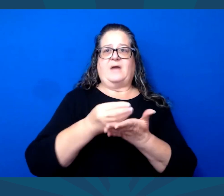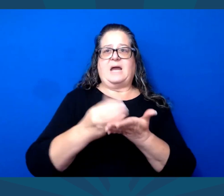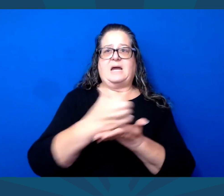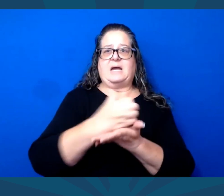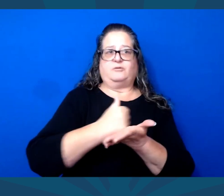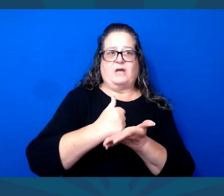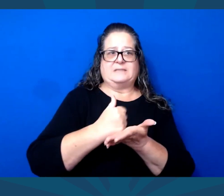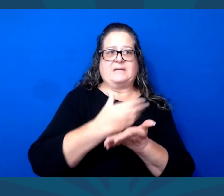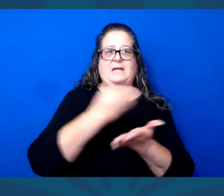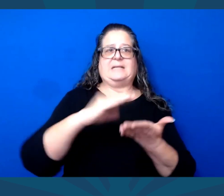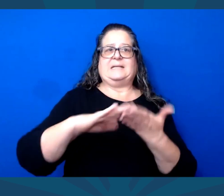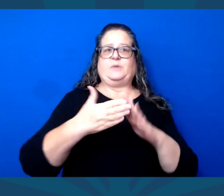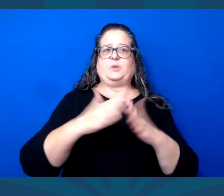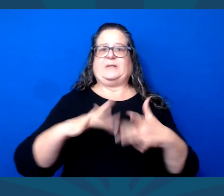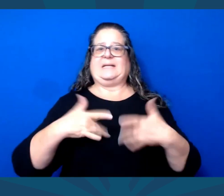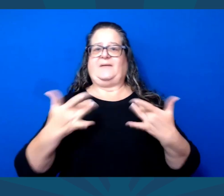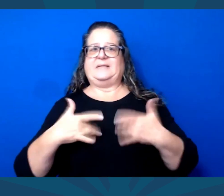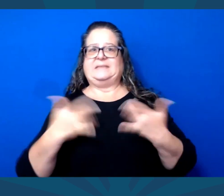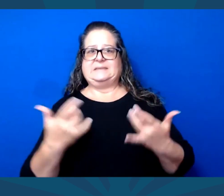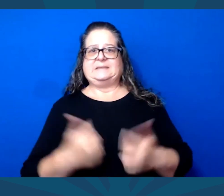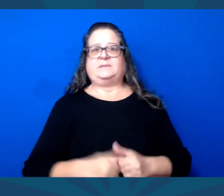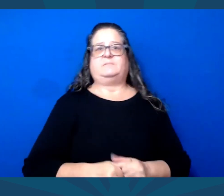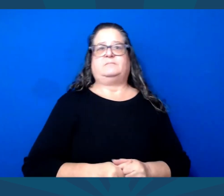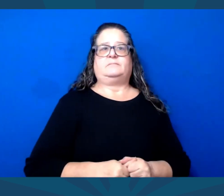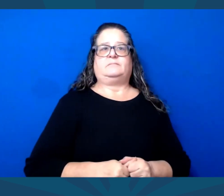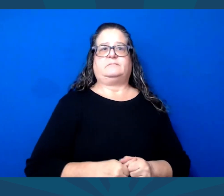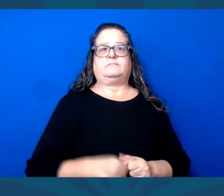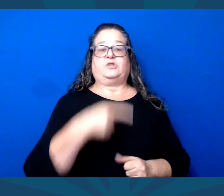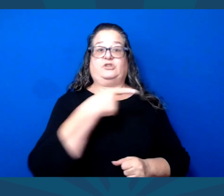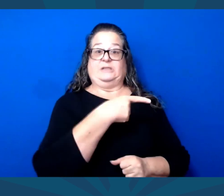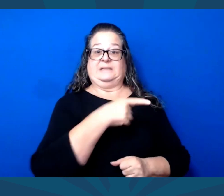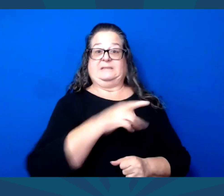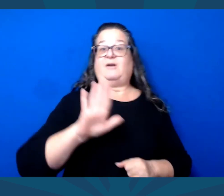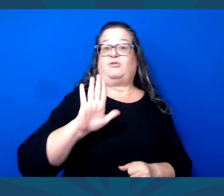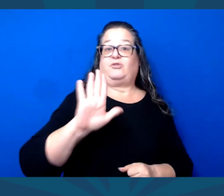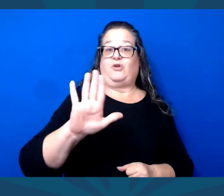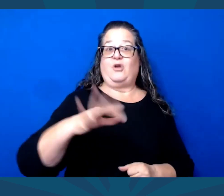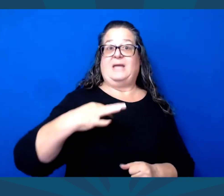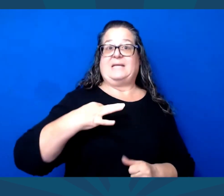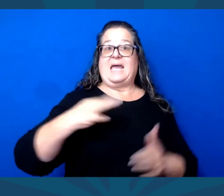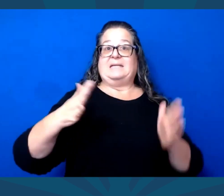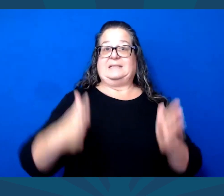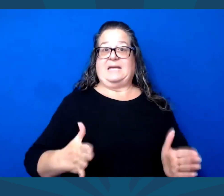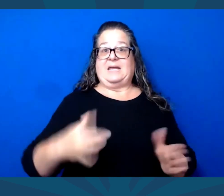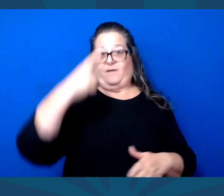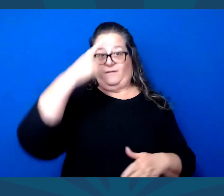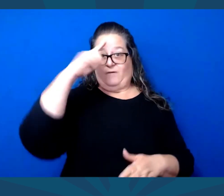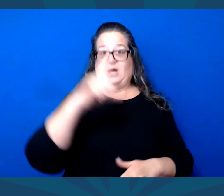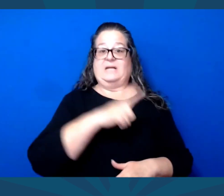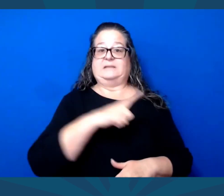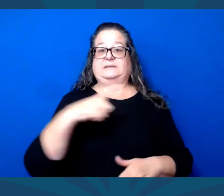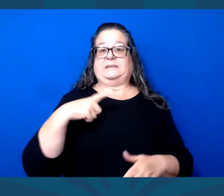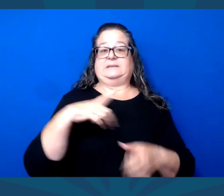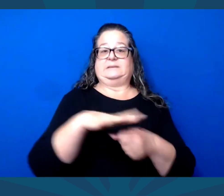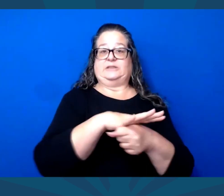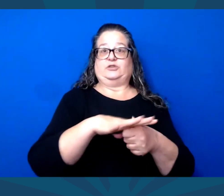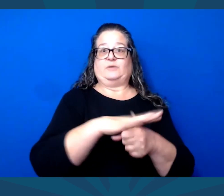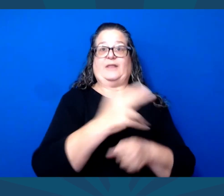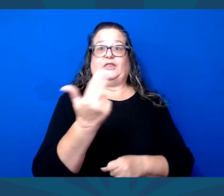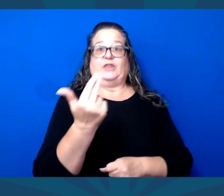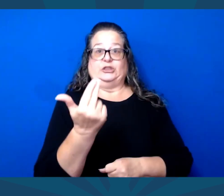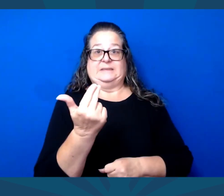community as the HOA board president and has had the pleasure of serving her neighbors in ways that have made the community a